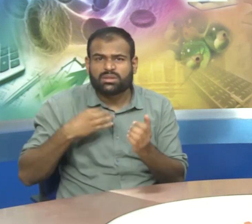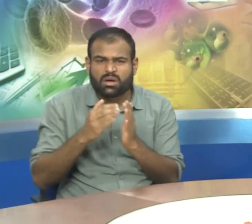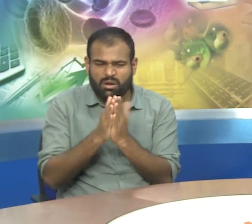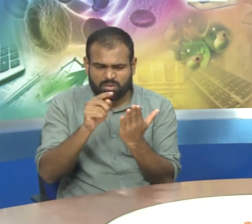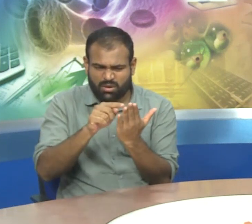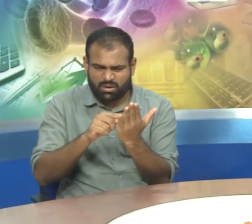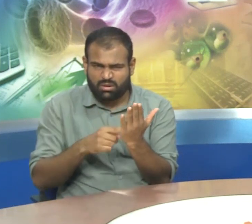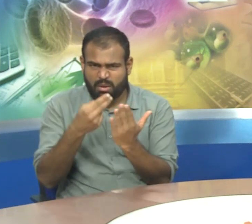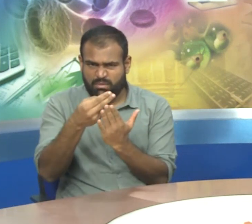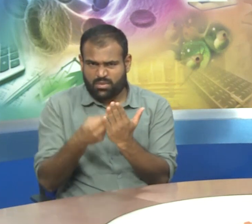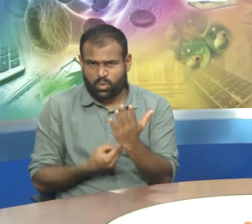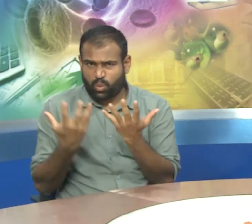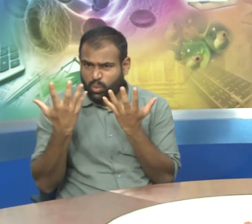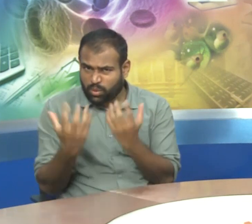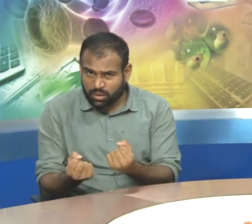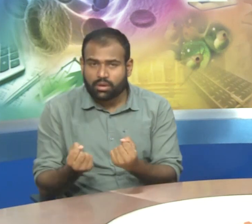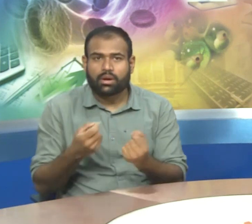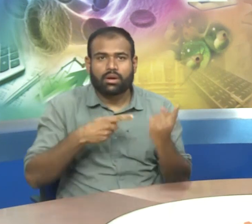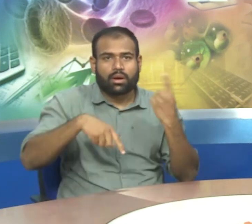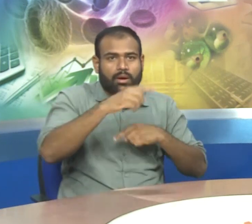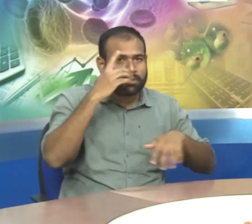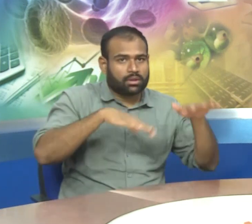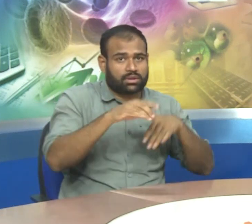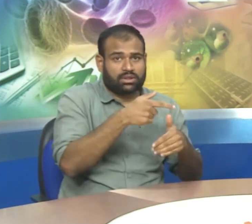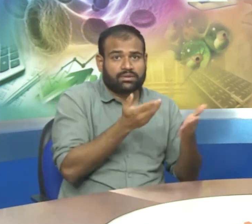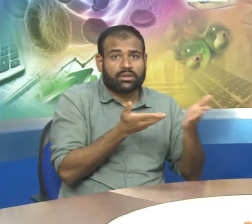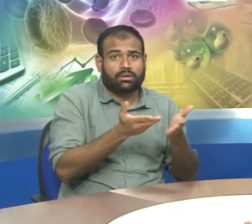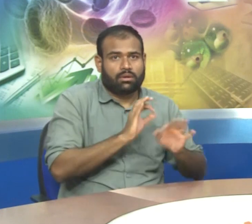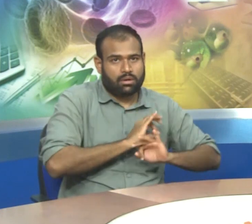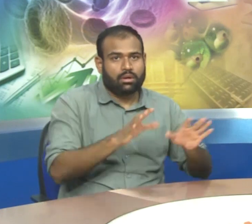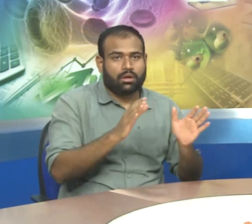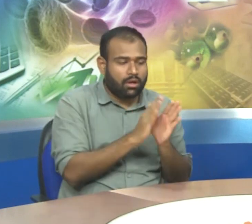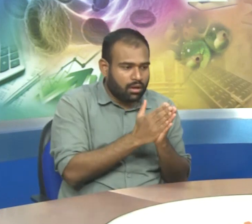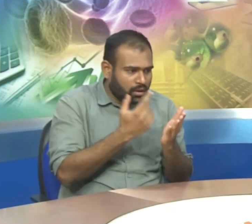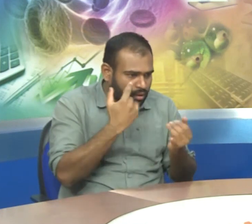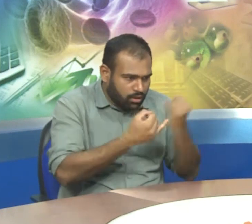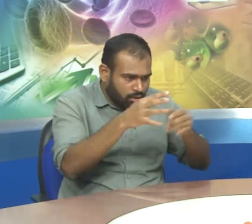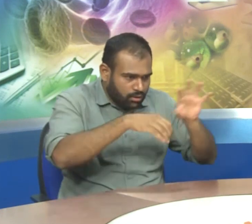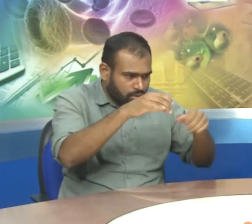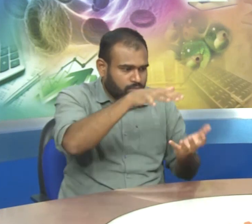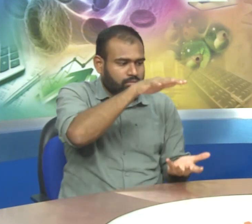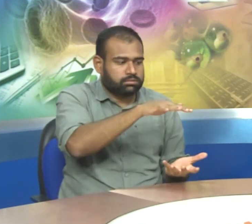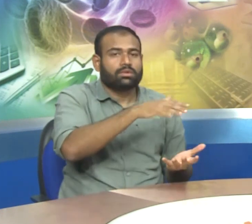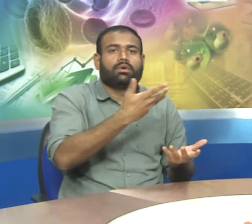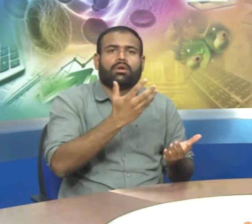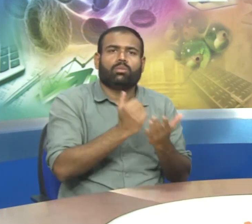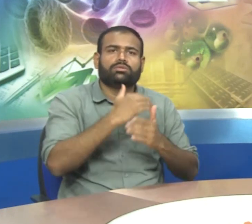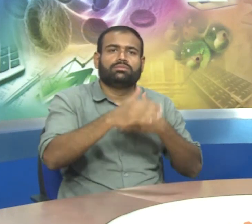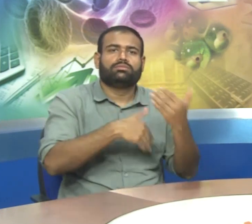supply of documents to the users on demand, either in original or its